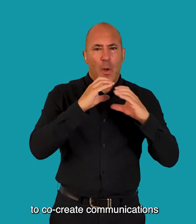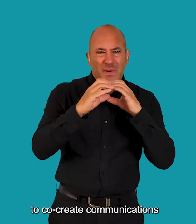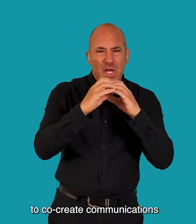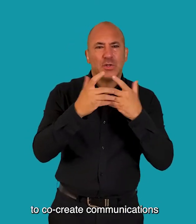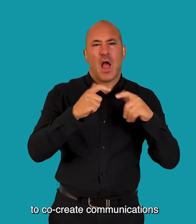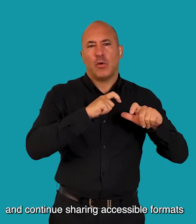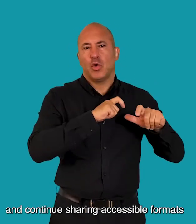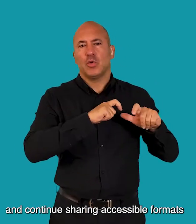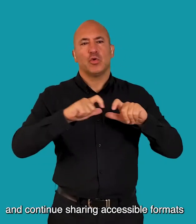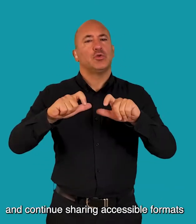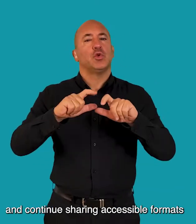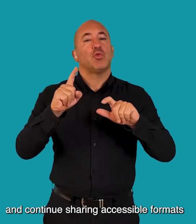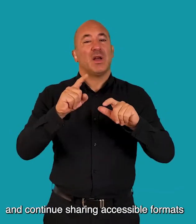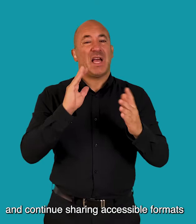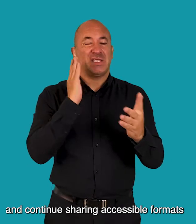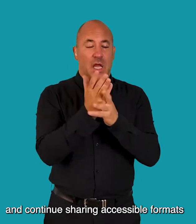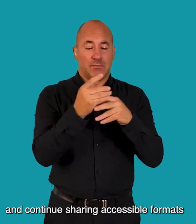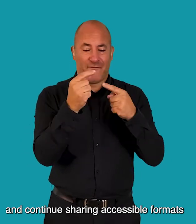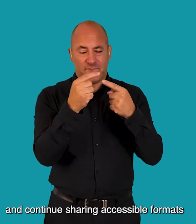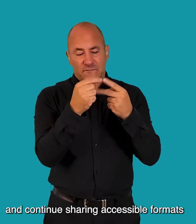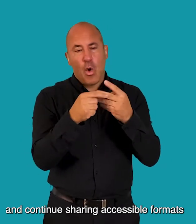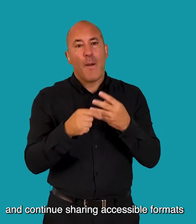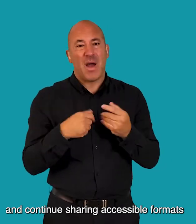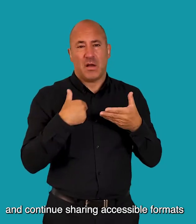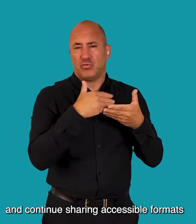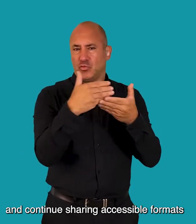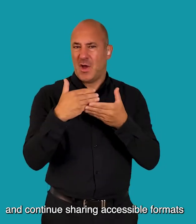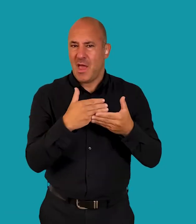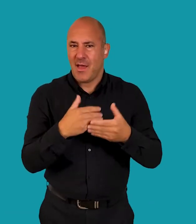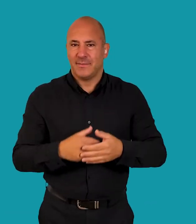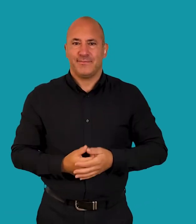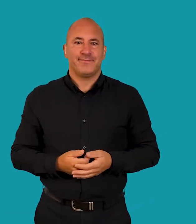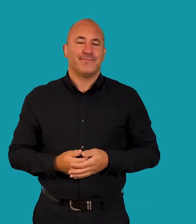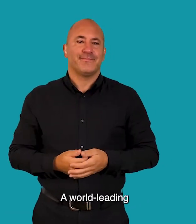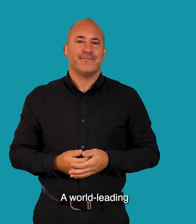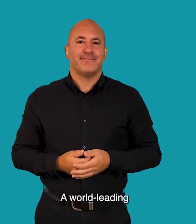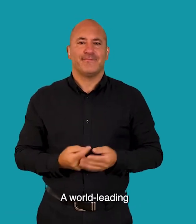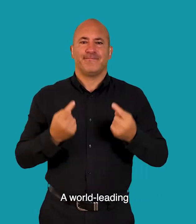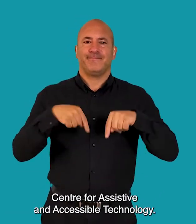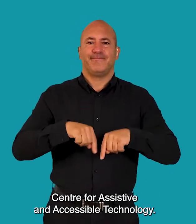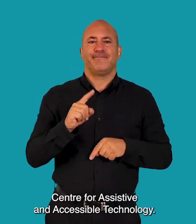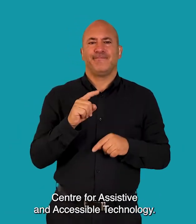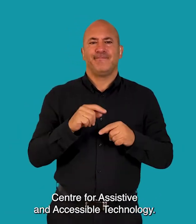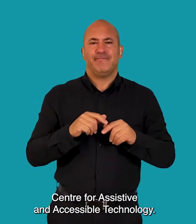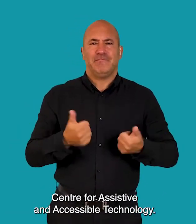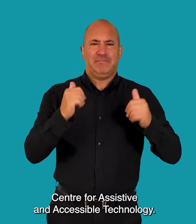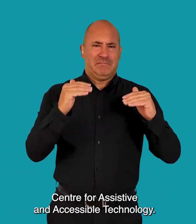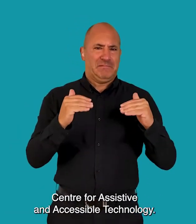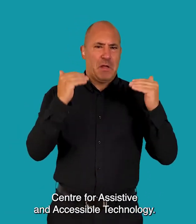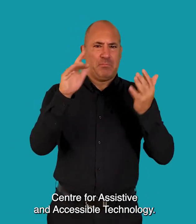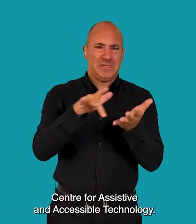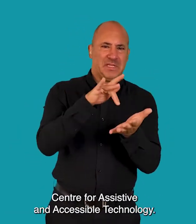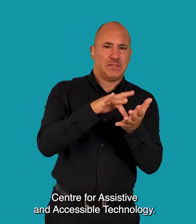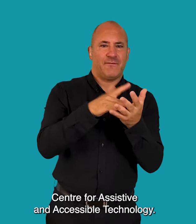communications and continue sharing accessible formats. A world-leading centre for assistive and